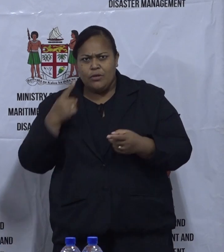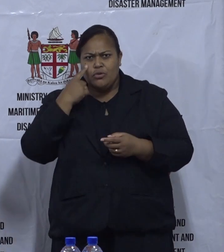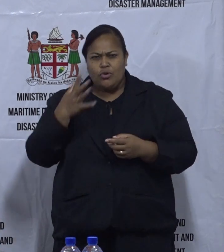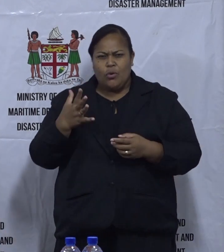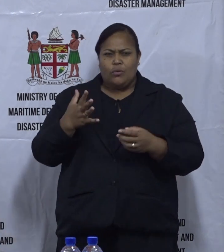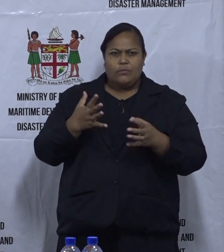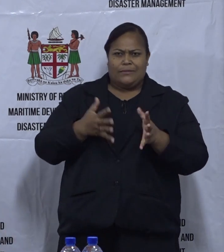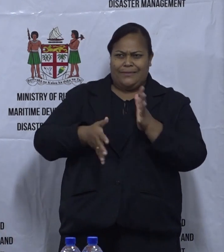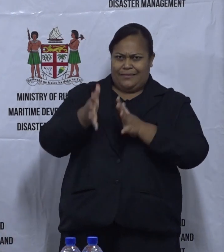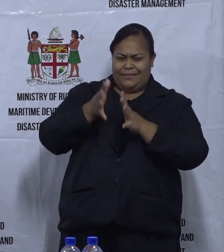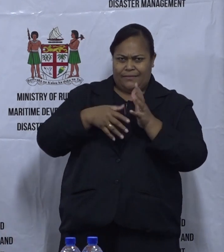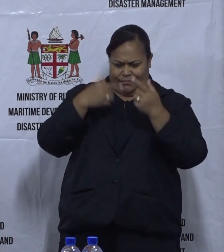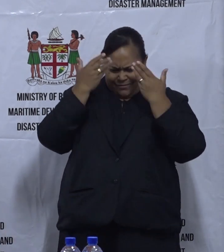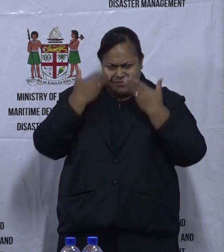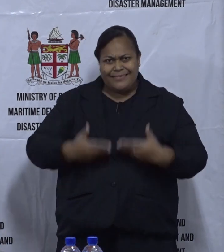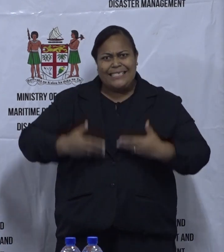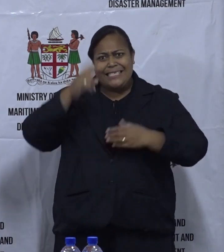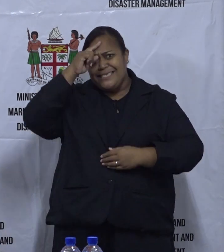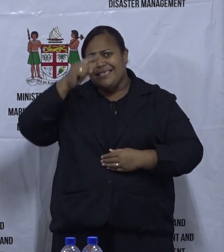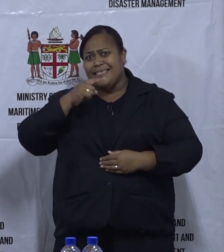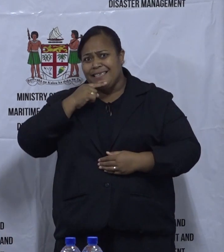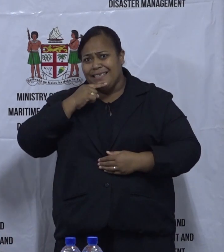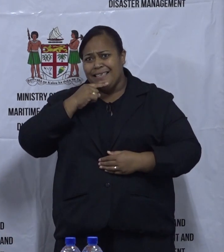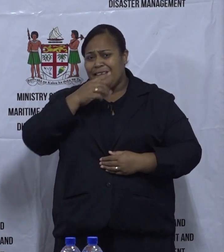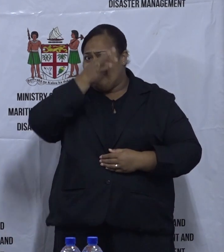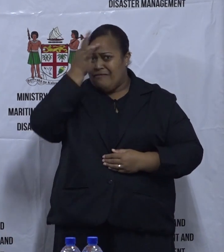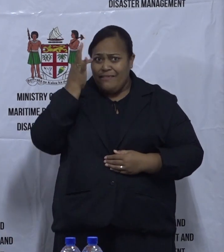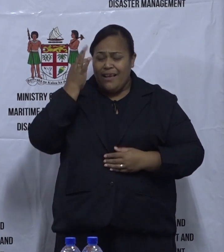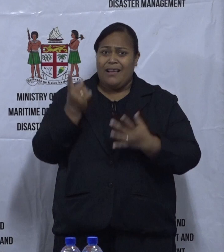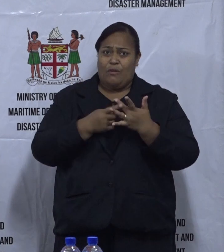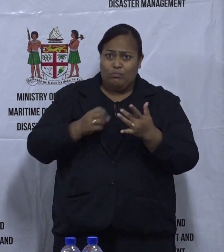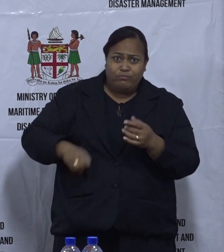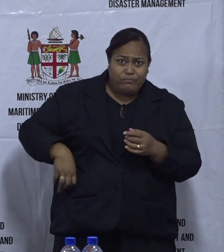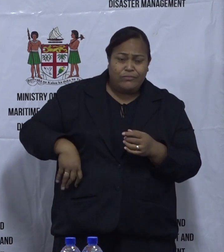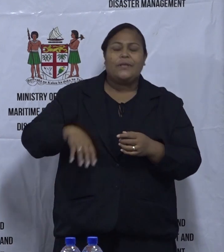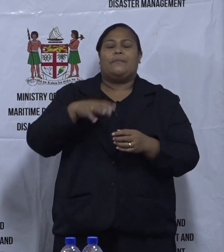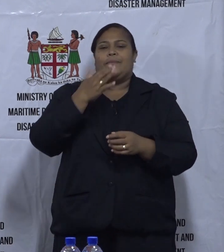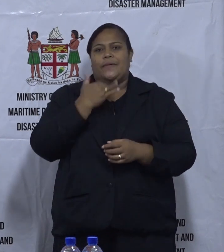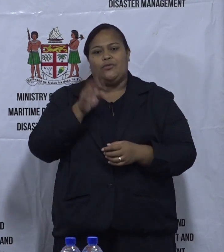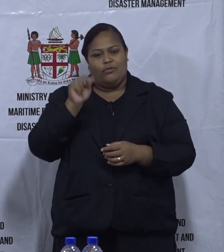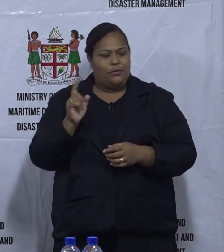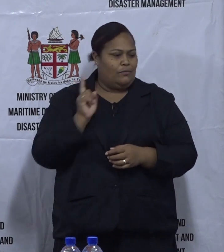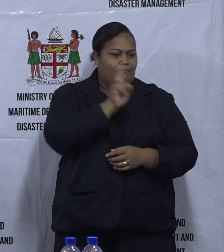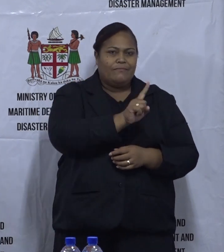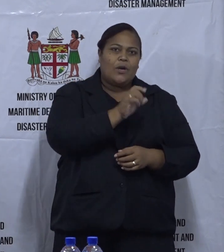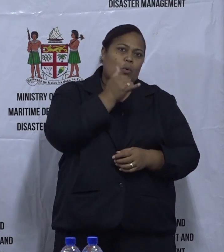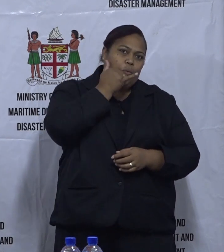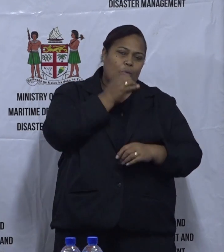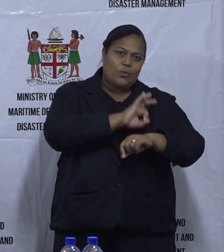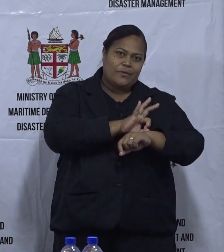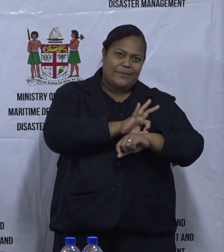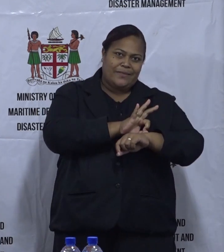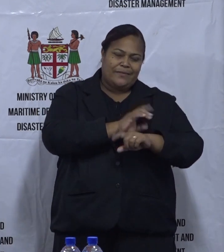leptospirosis, typhoid, diarrhea, and dengue fever, seek medical assistance immediately. I also want to remind